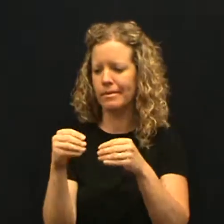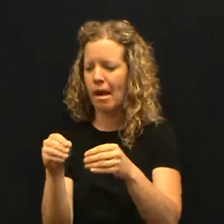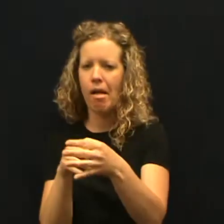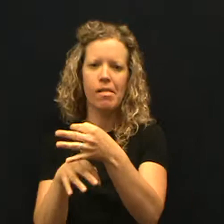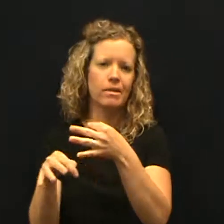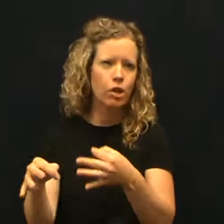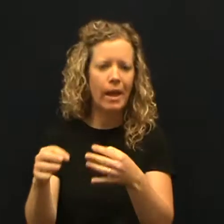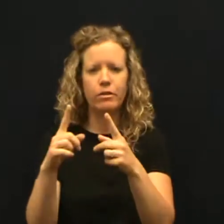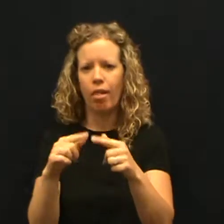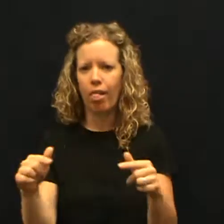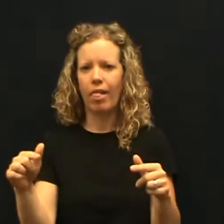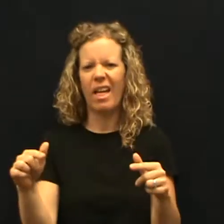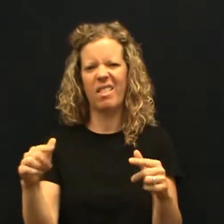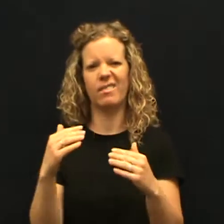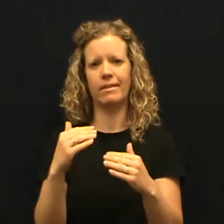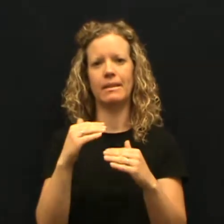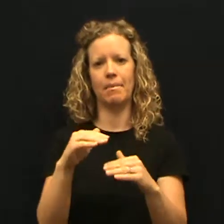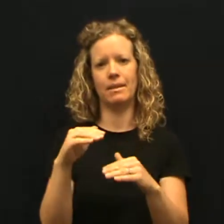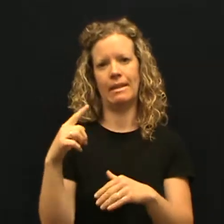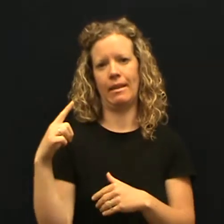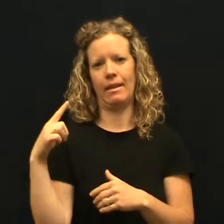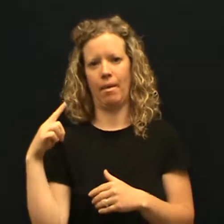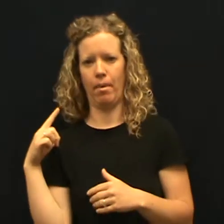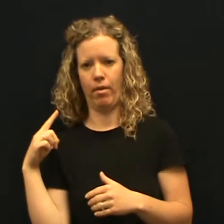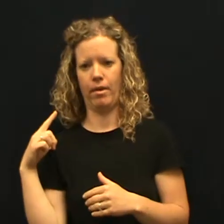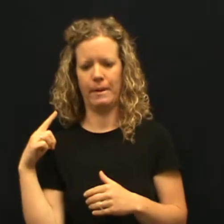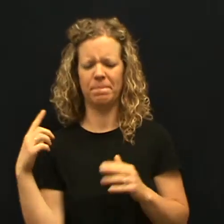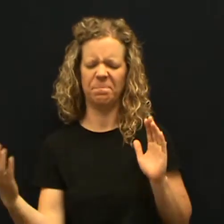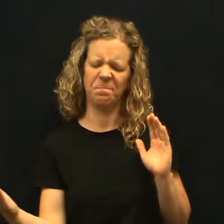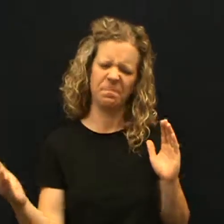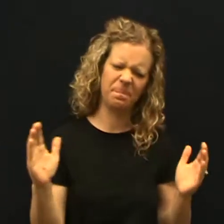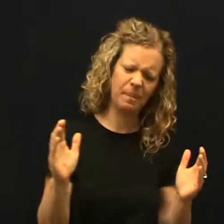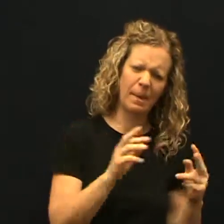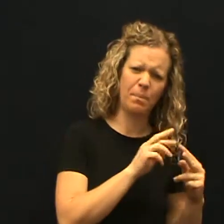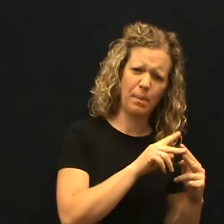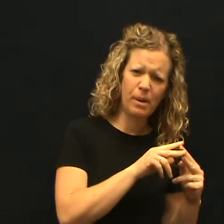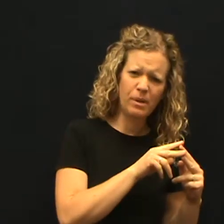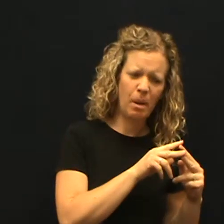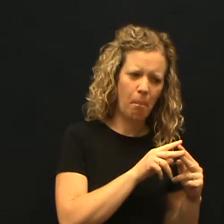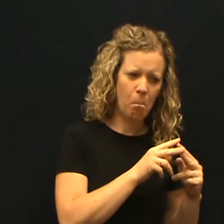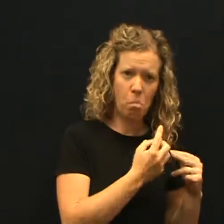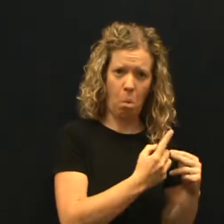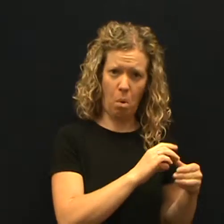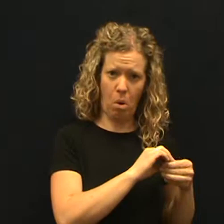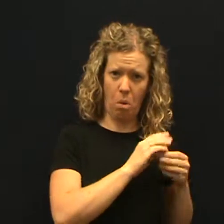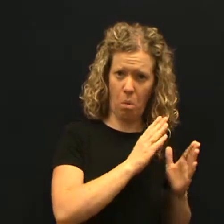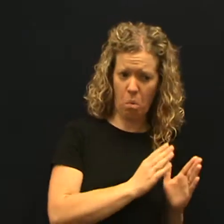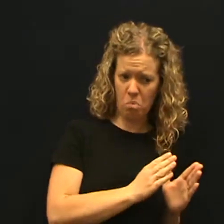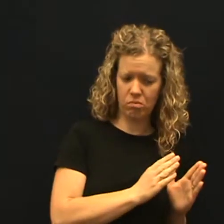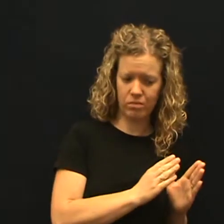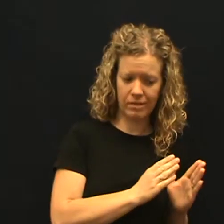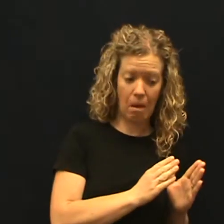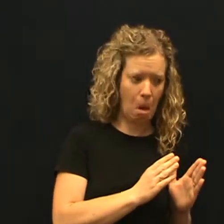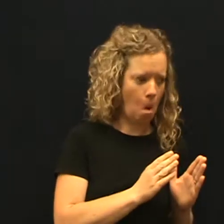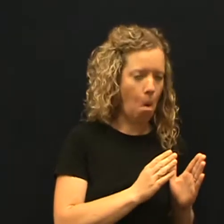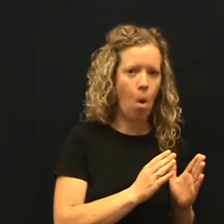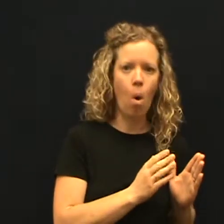limited liability, whereas for a sole proprietor or partnership, if something happens in the organization